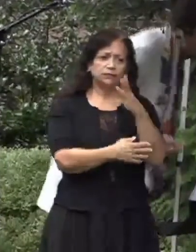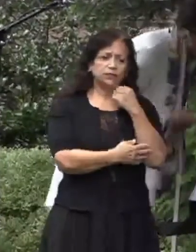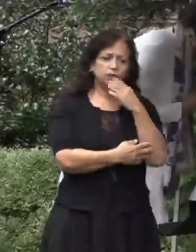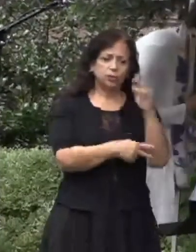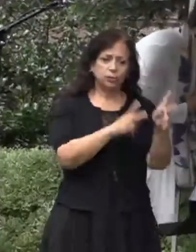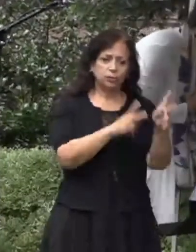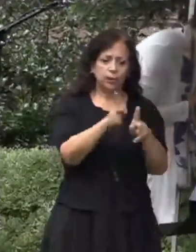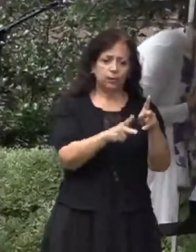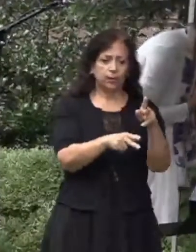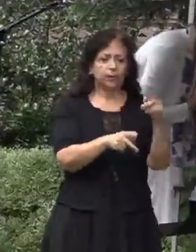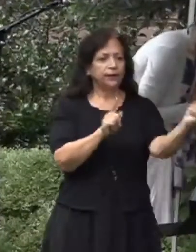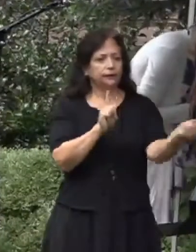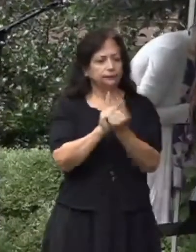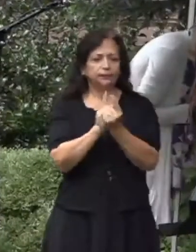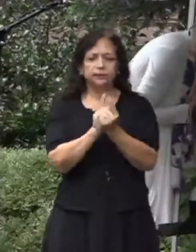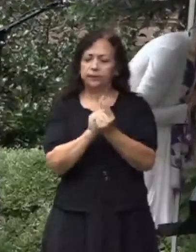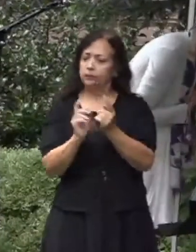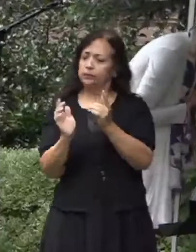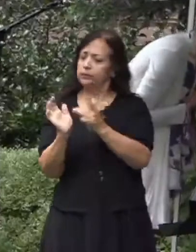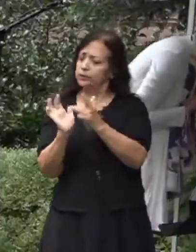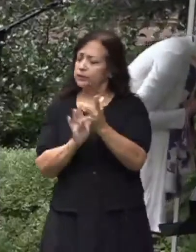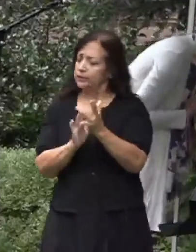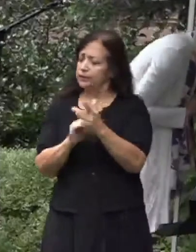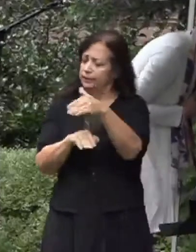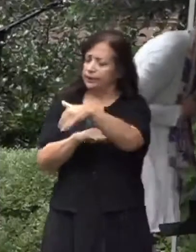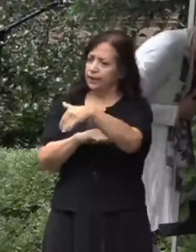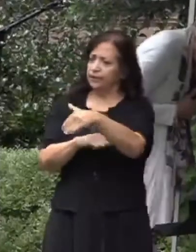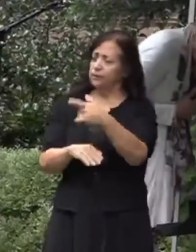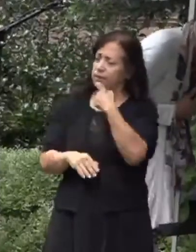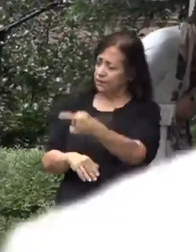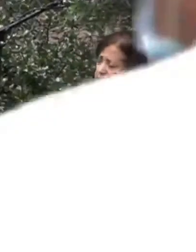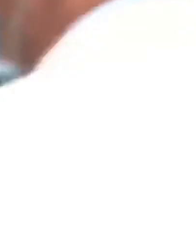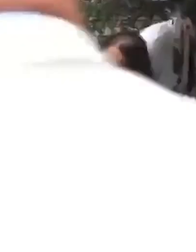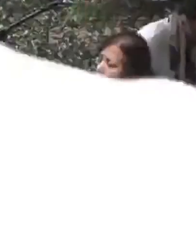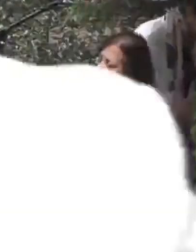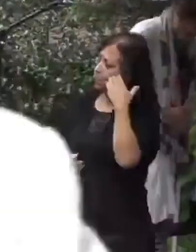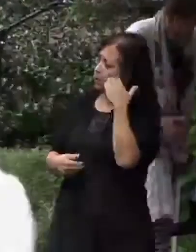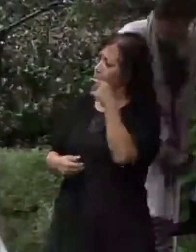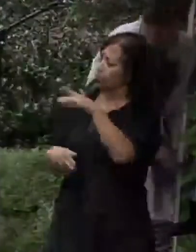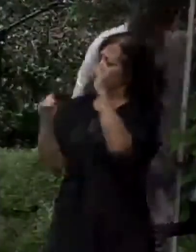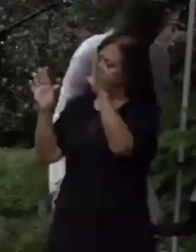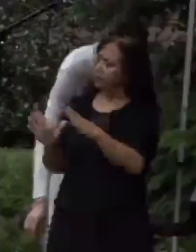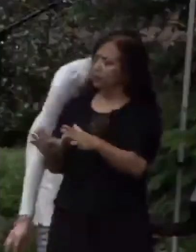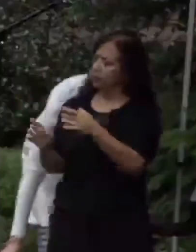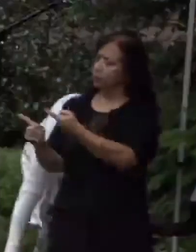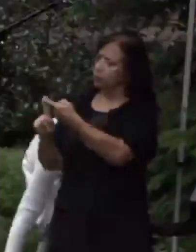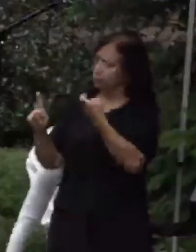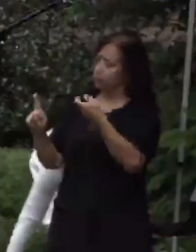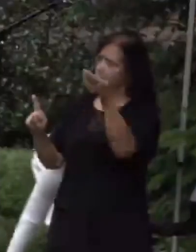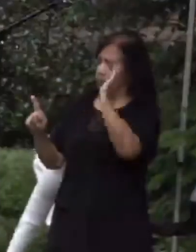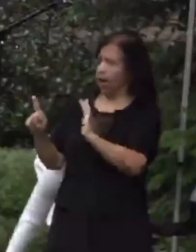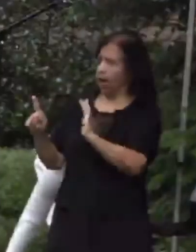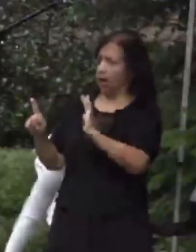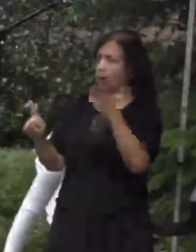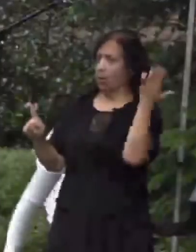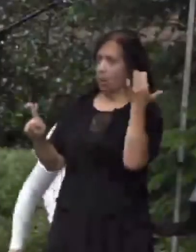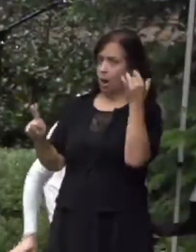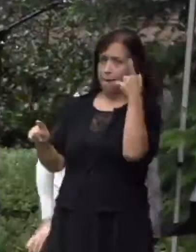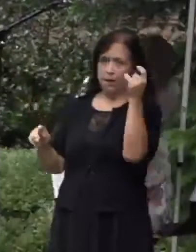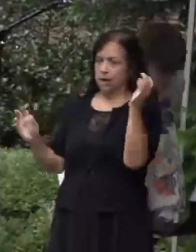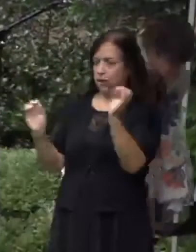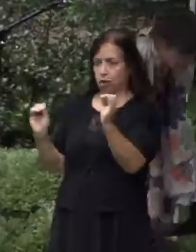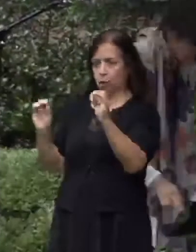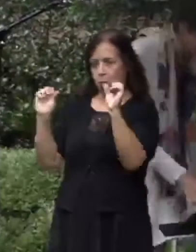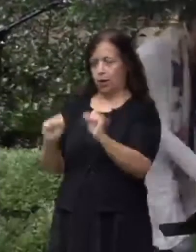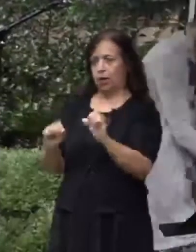by night and said to him, "Rabbi, we know that you are a teacher who has come from God, for no one can